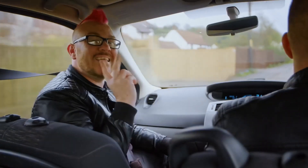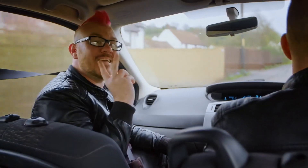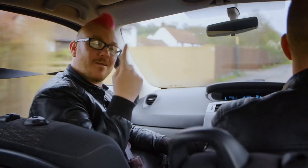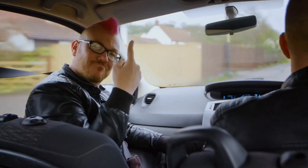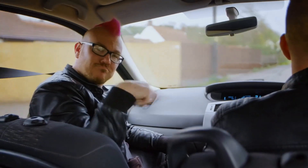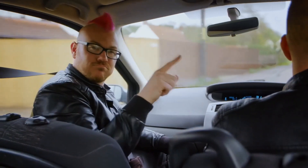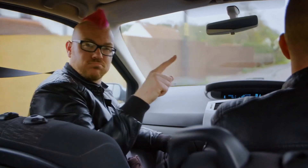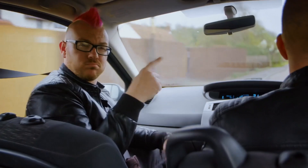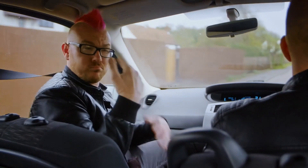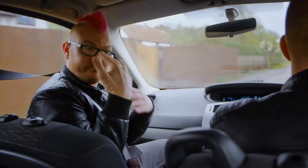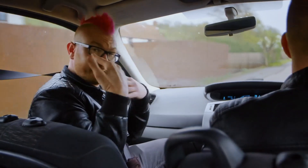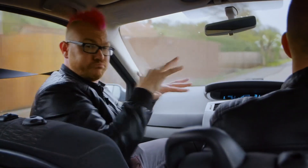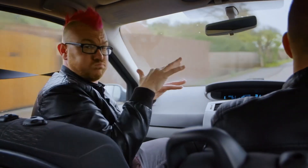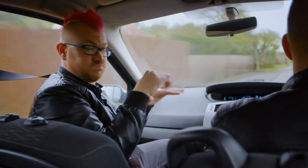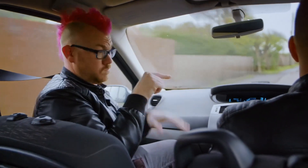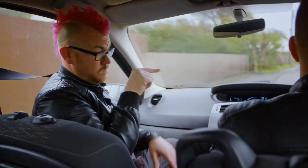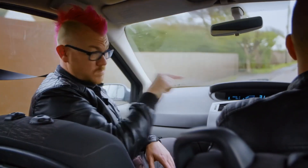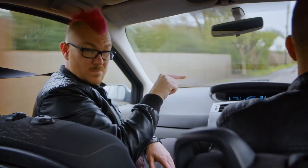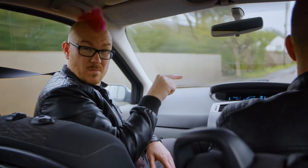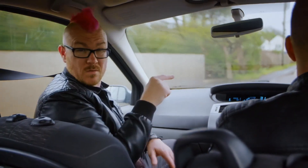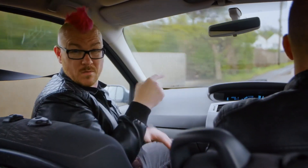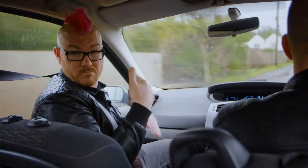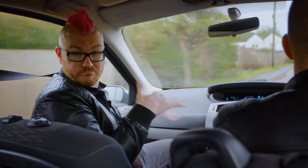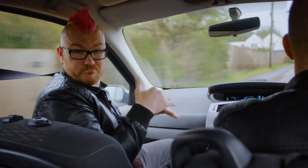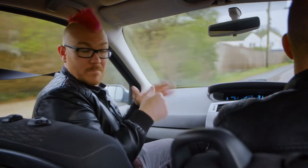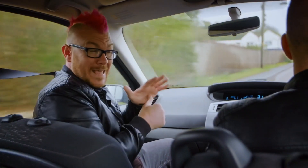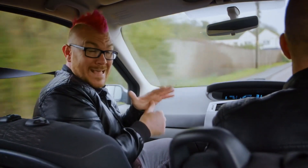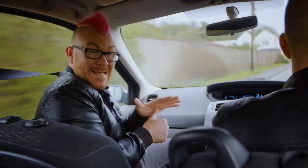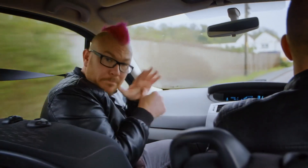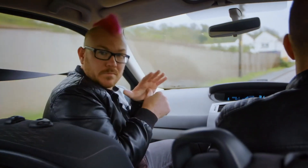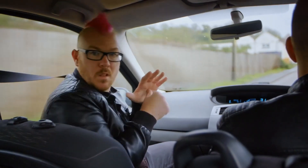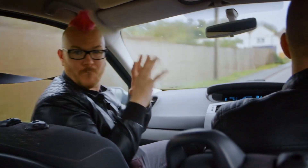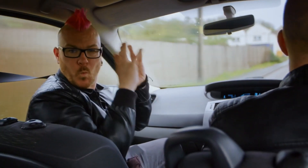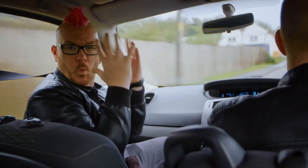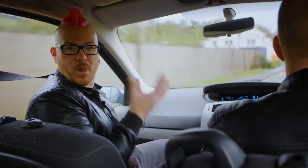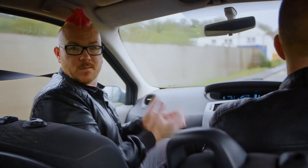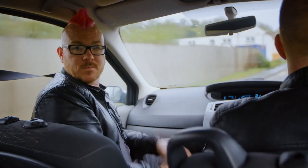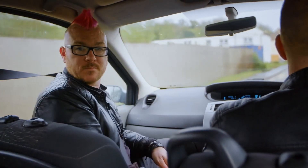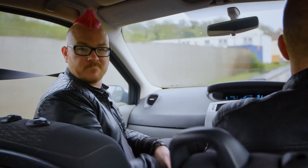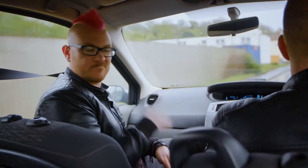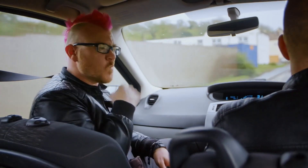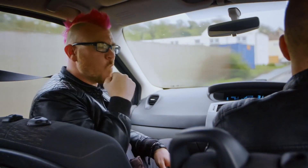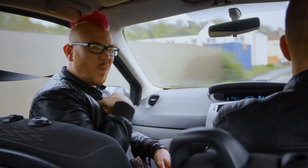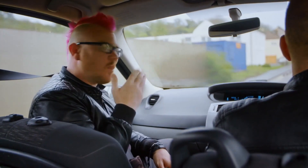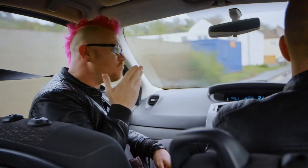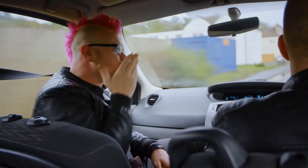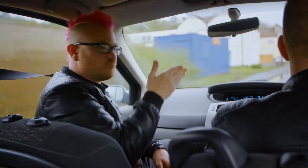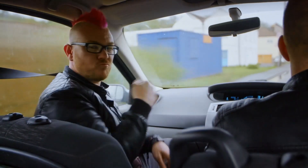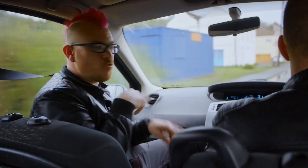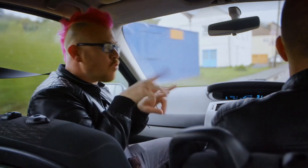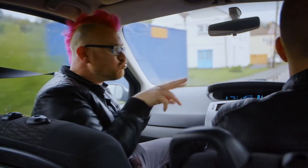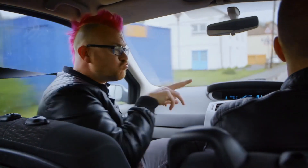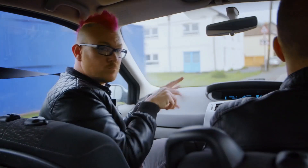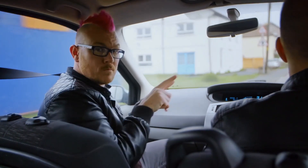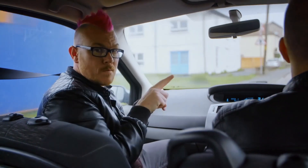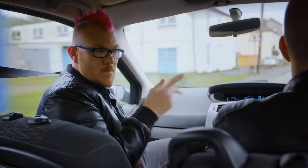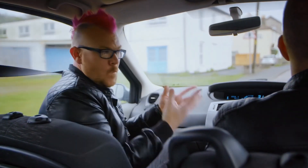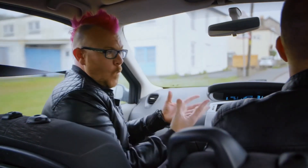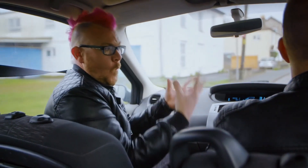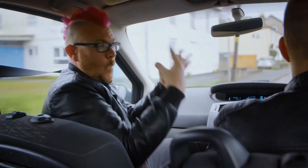The place we're going to has been hailed the vegan food capital of the world. We're going to check it out and take it